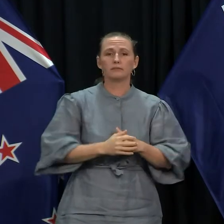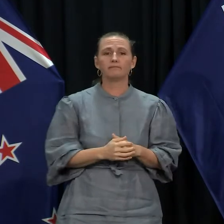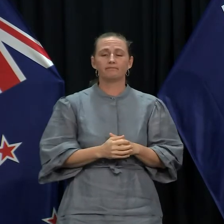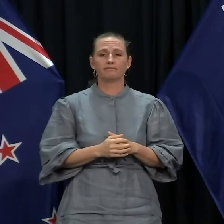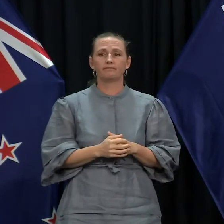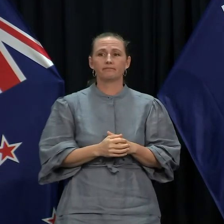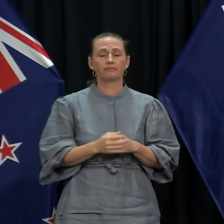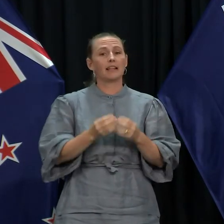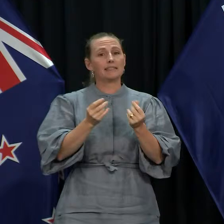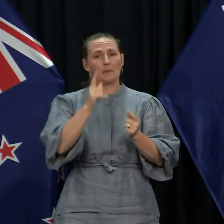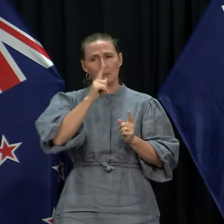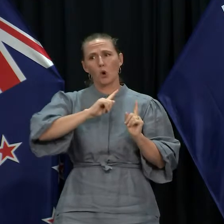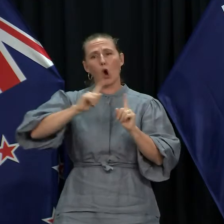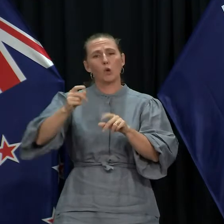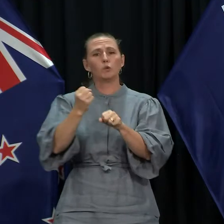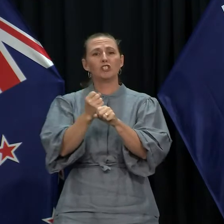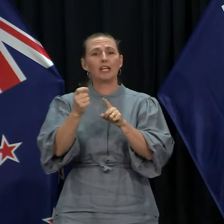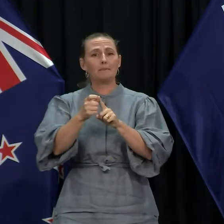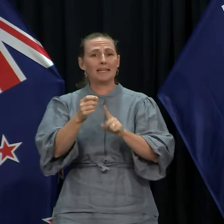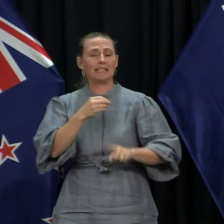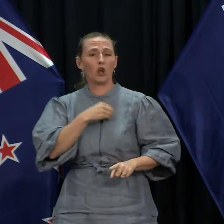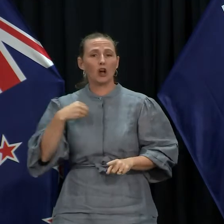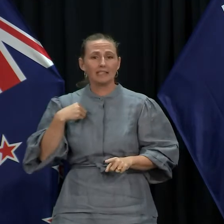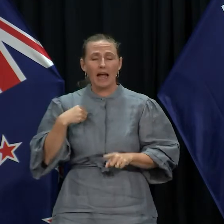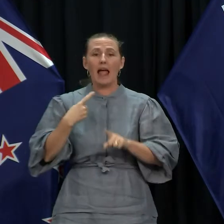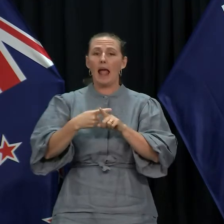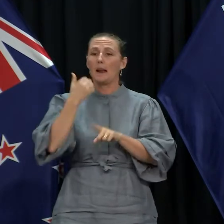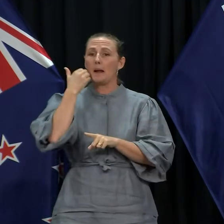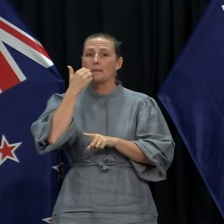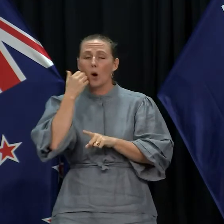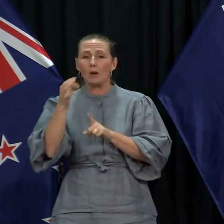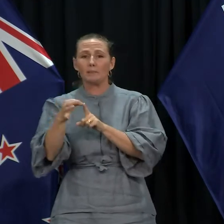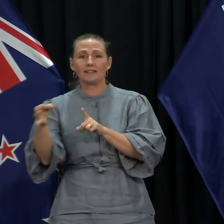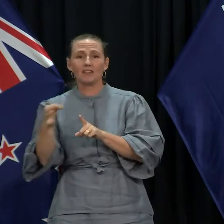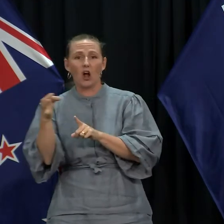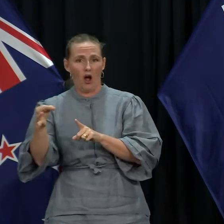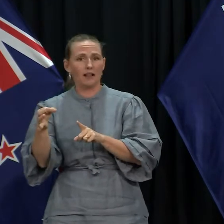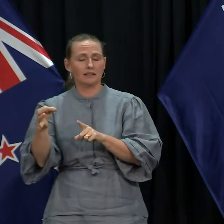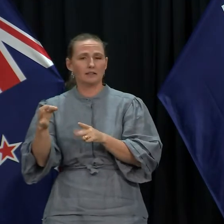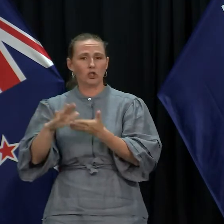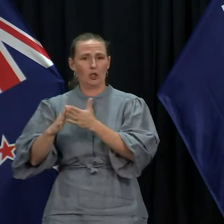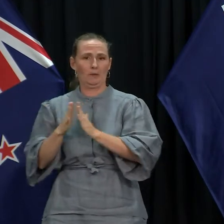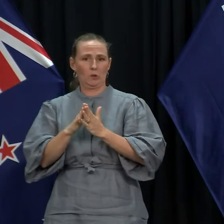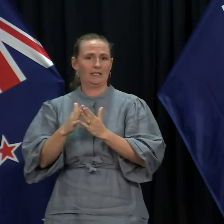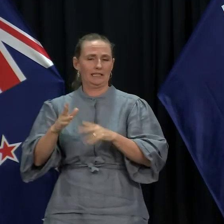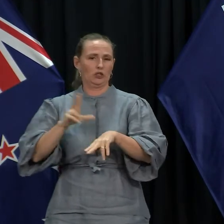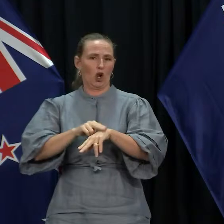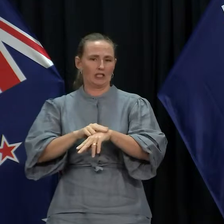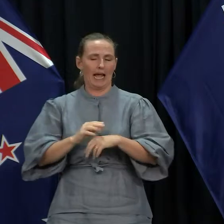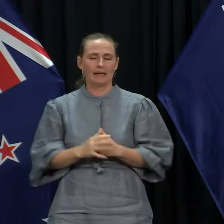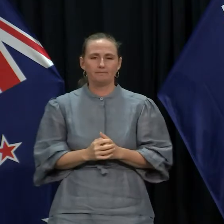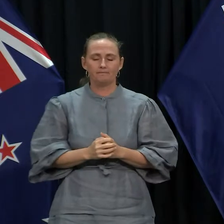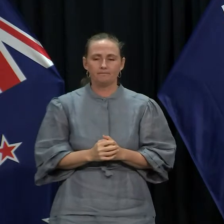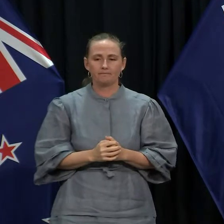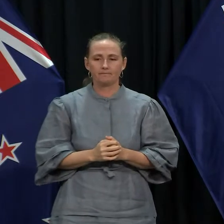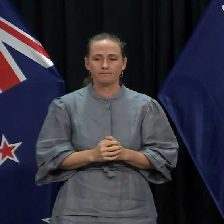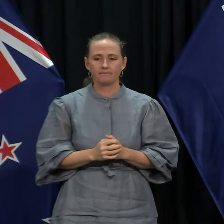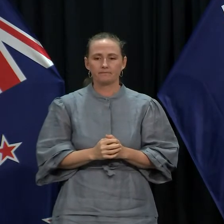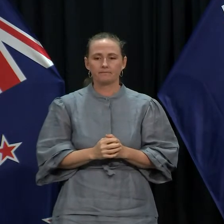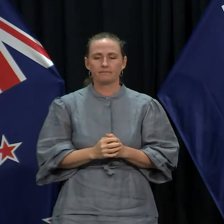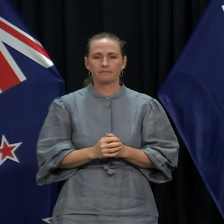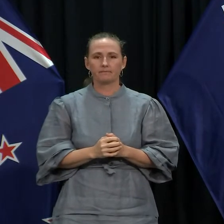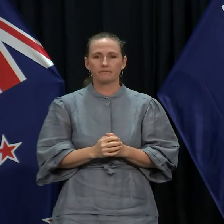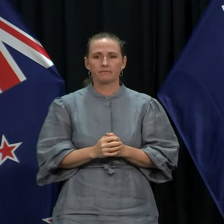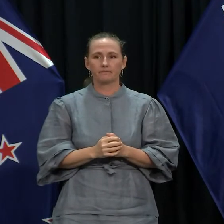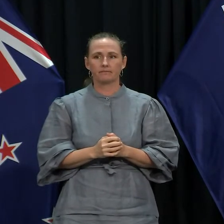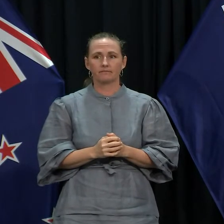and Pacific providers. And so we also are taking into account the workload for them, and as the Prime Minister said, in some cases when they have quite a